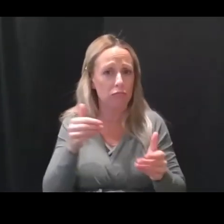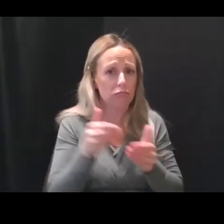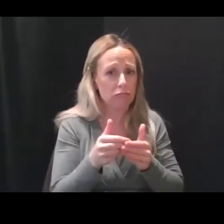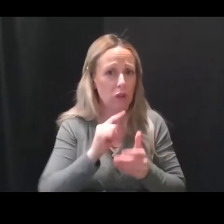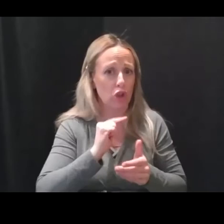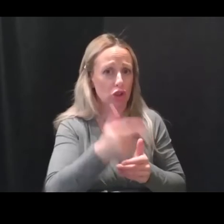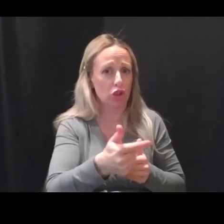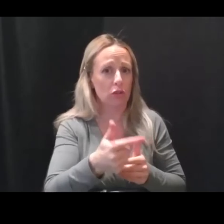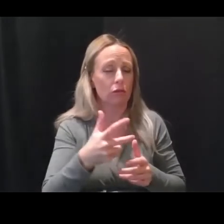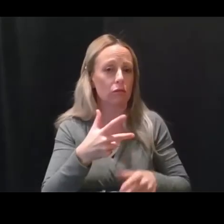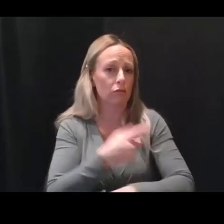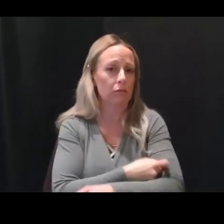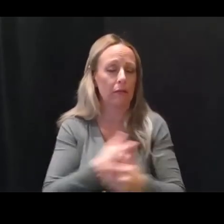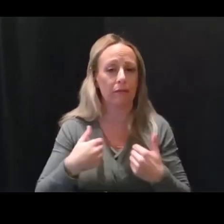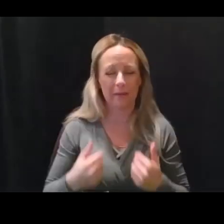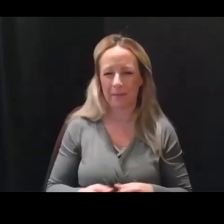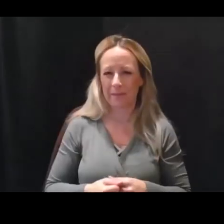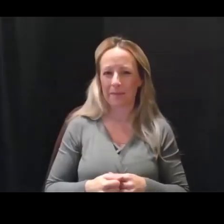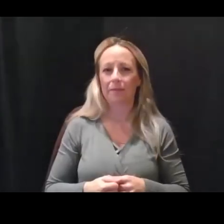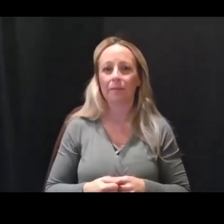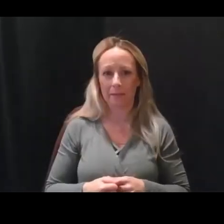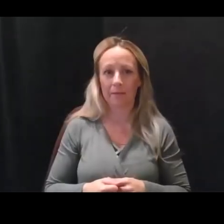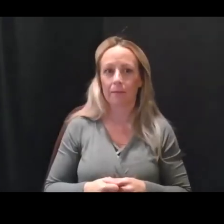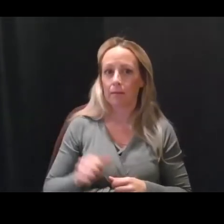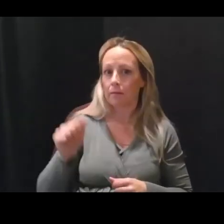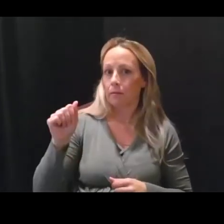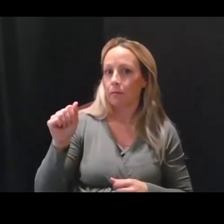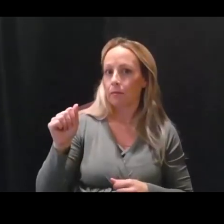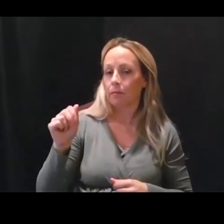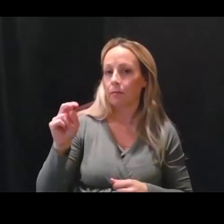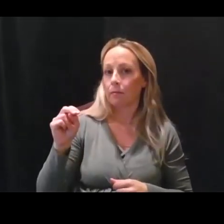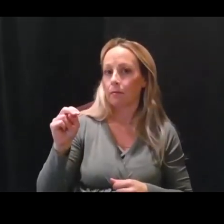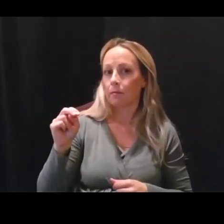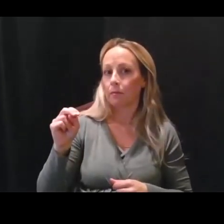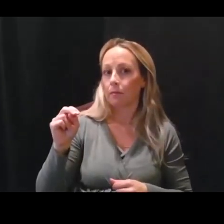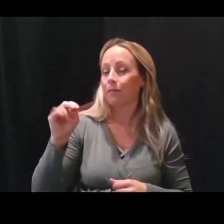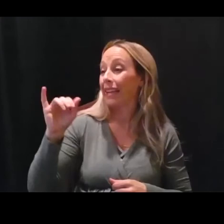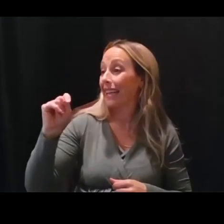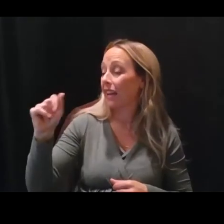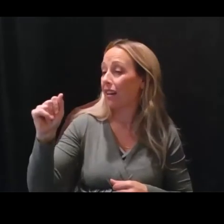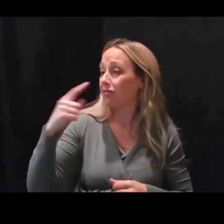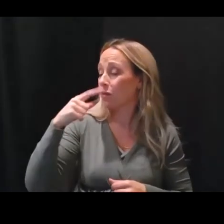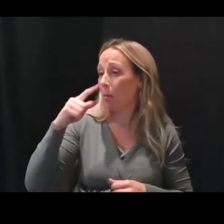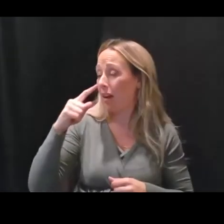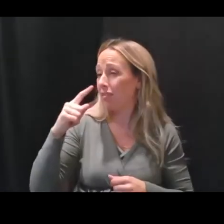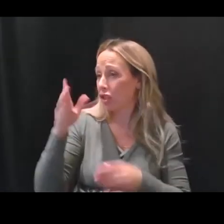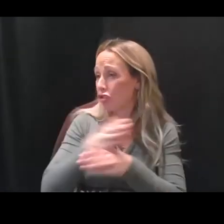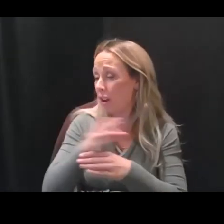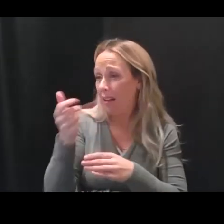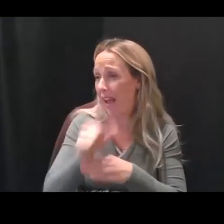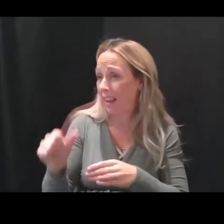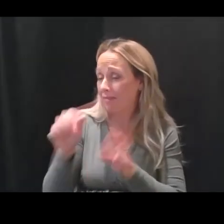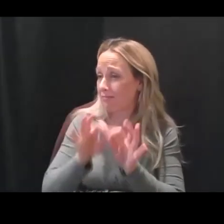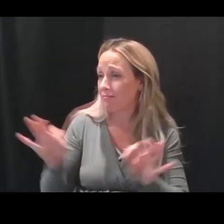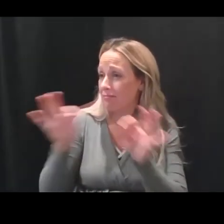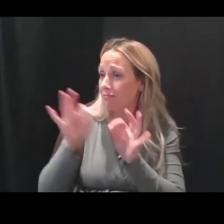it. So Nita, we'll give you a chance. What main message would you like to share with the community about the role each person plays